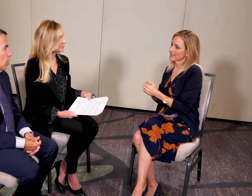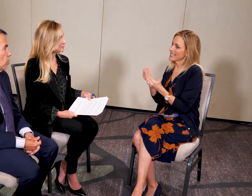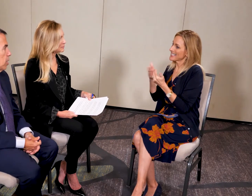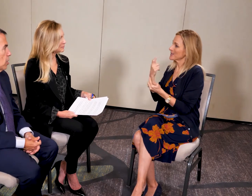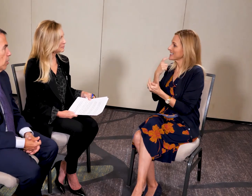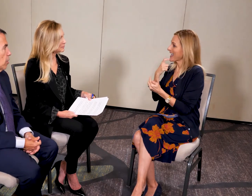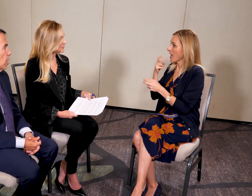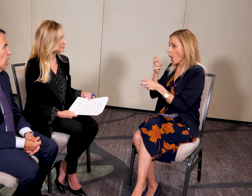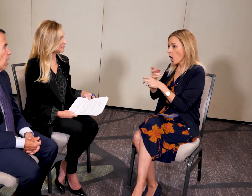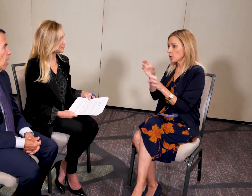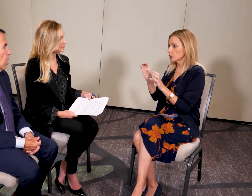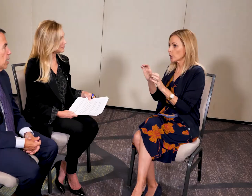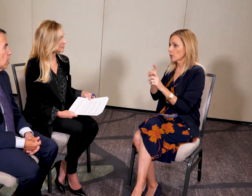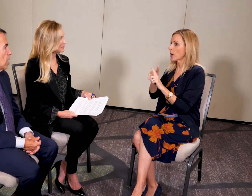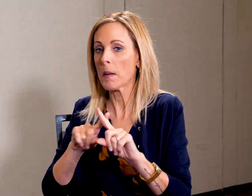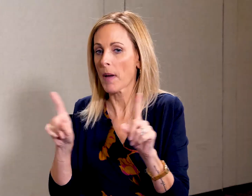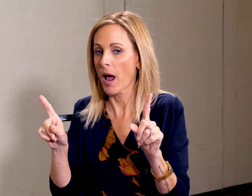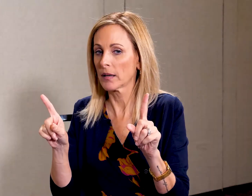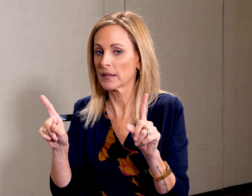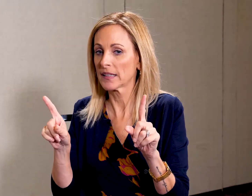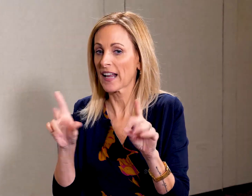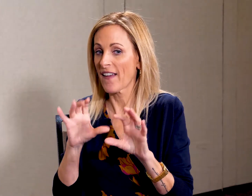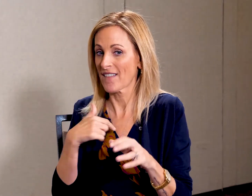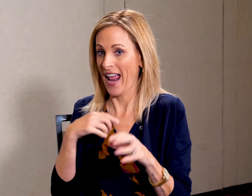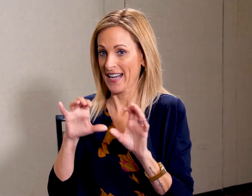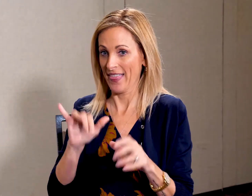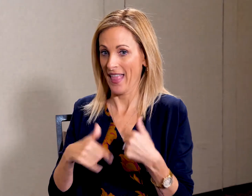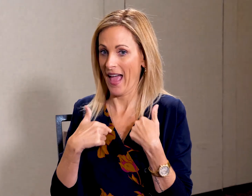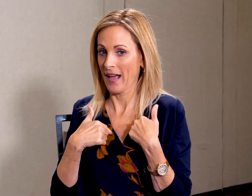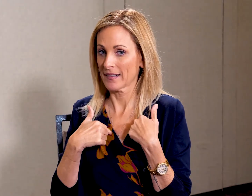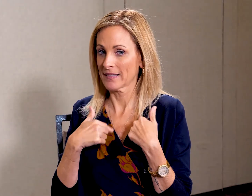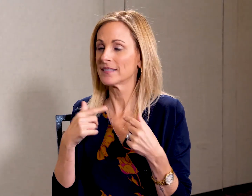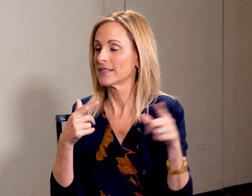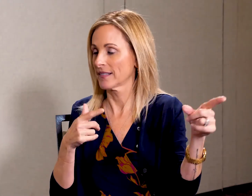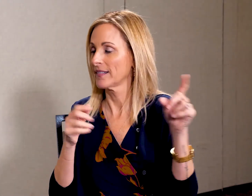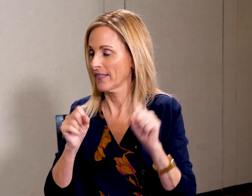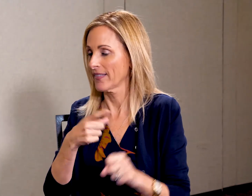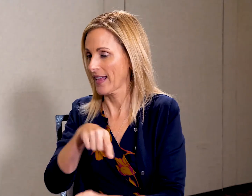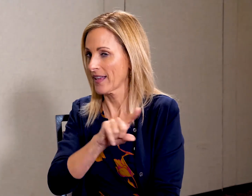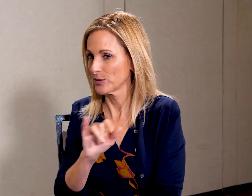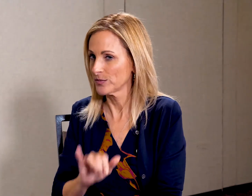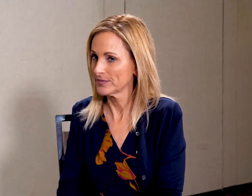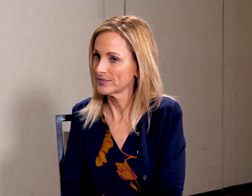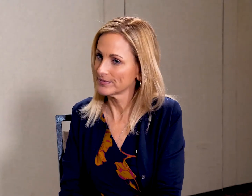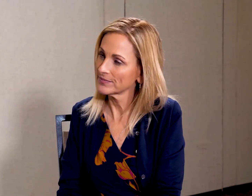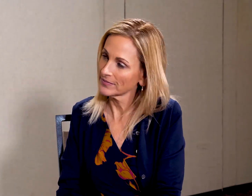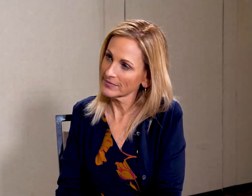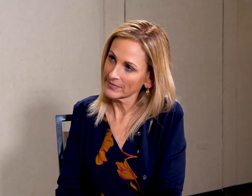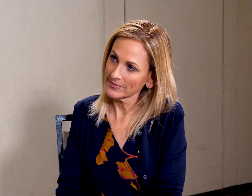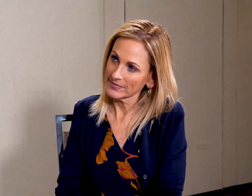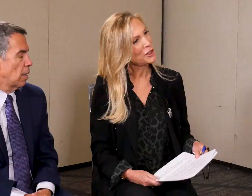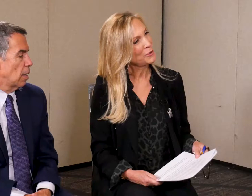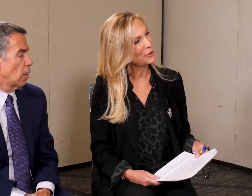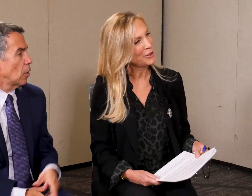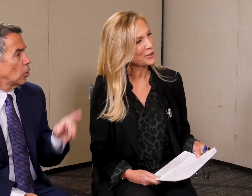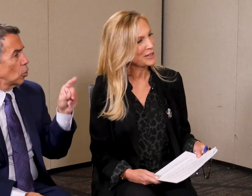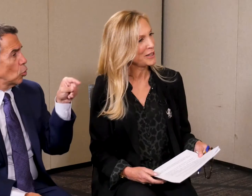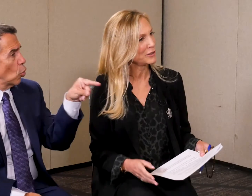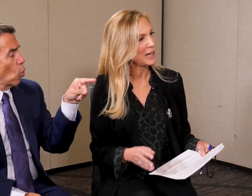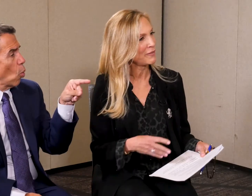with each other. It may be a difficult challenge, but because I was able to do it, they can do it. Do you at all see your life